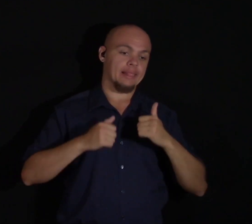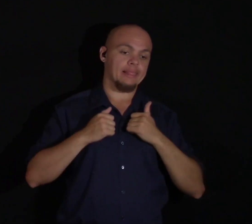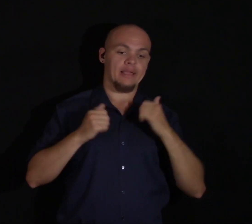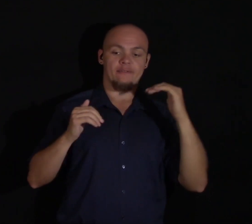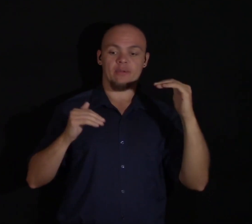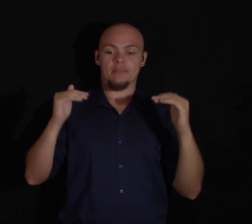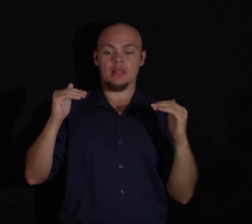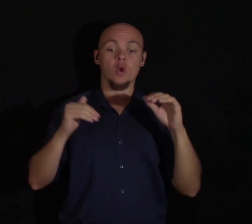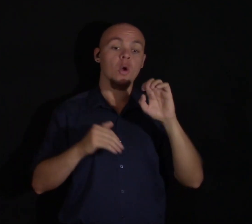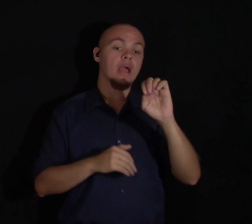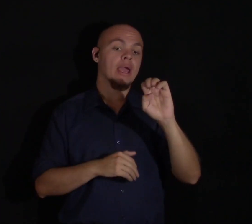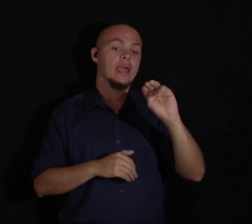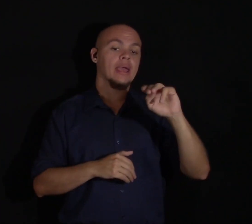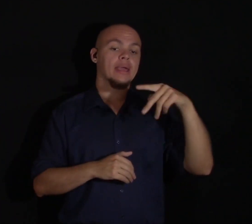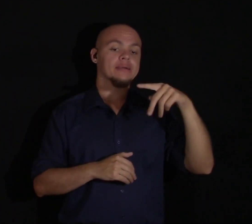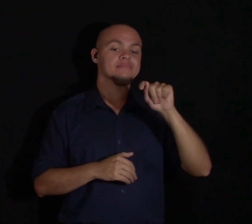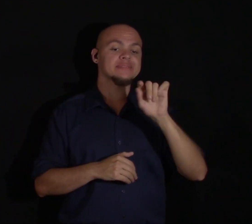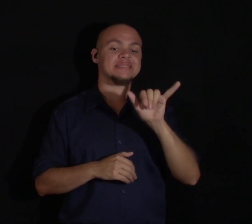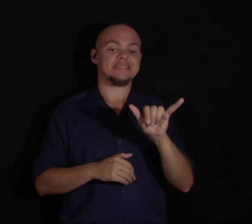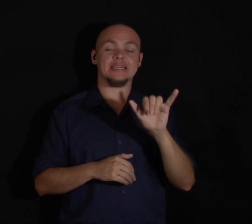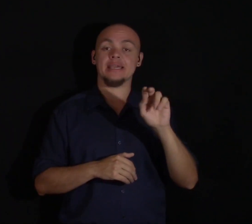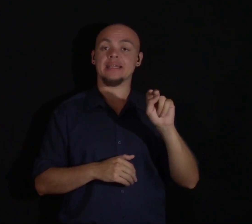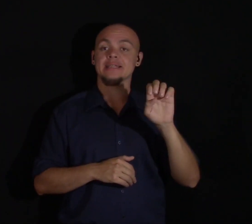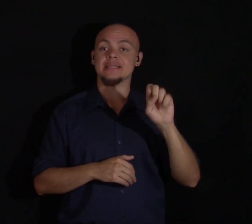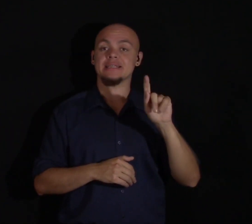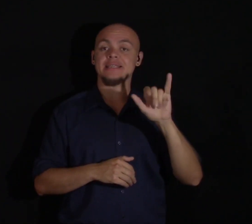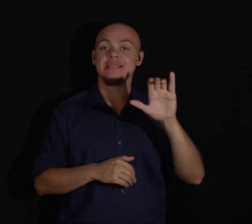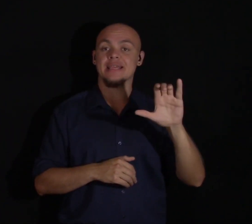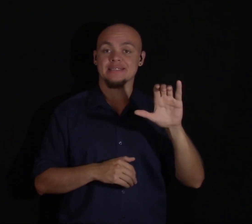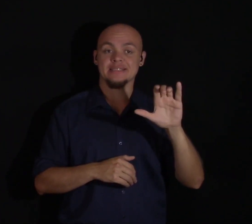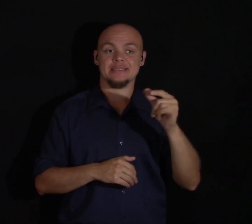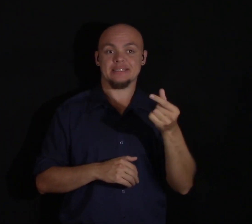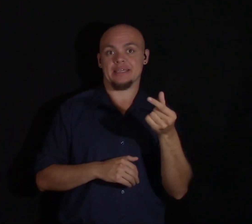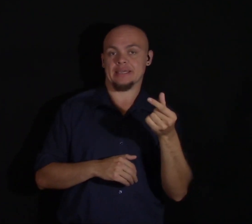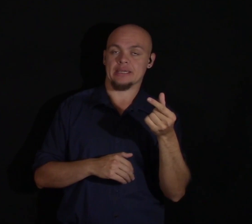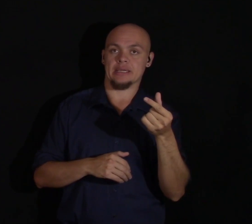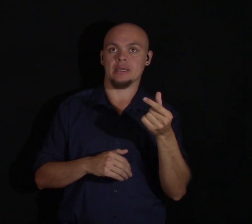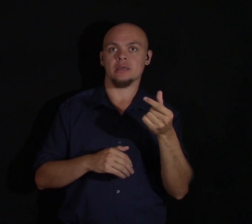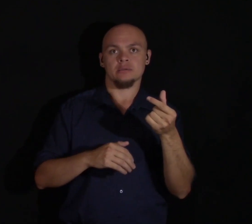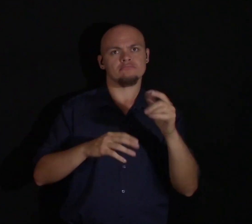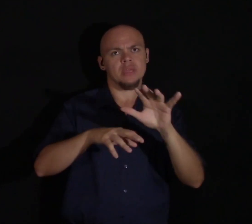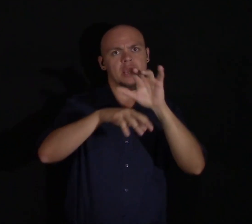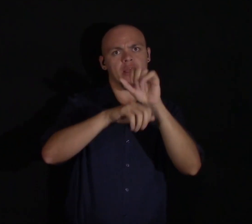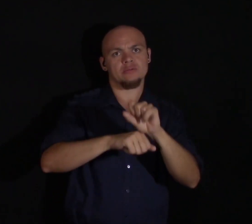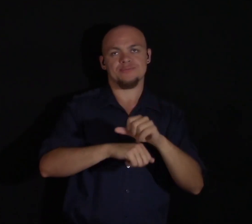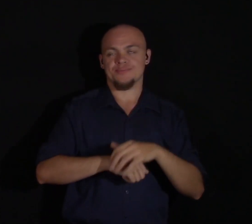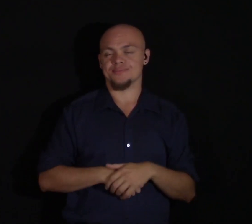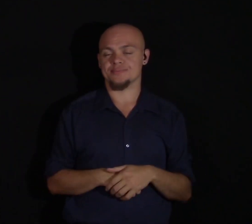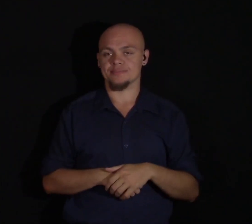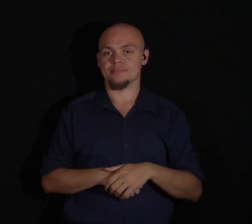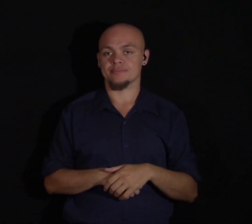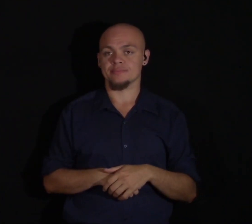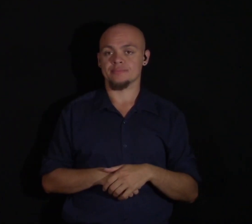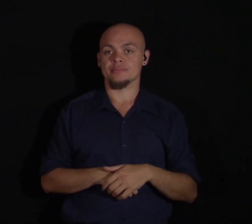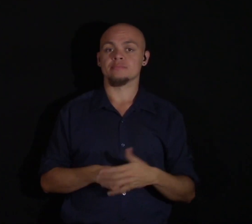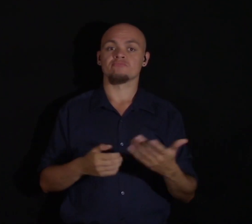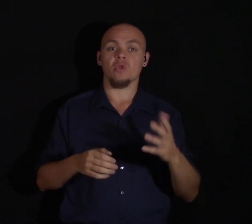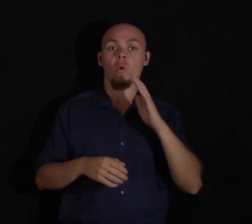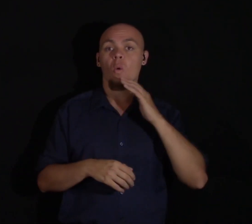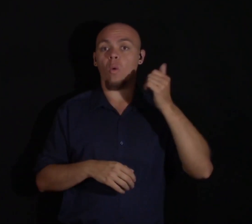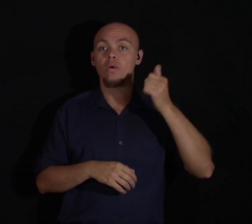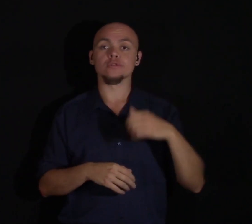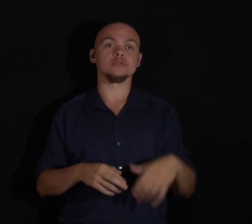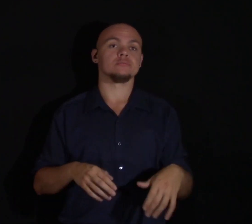empty nesting. For older adults, we could discuss retirement, or how to